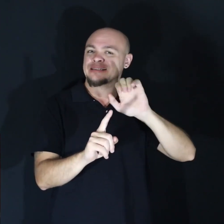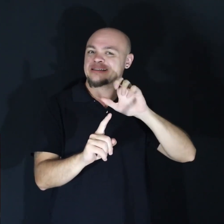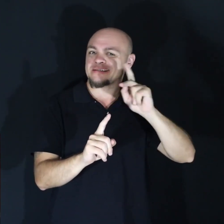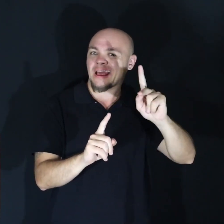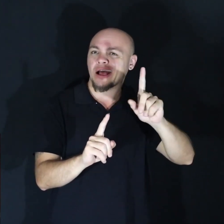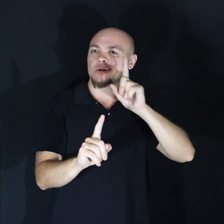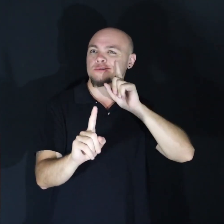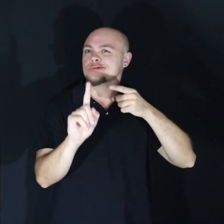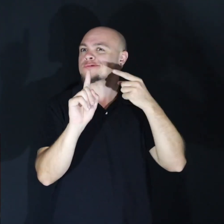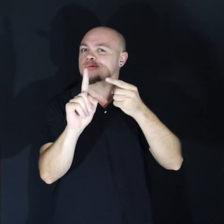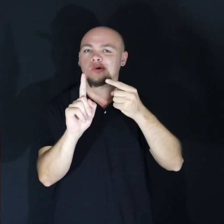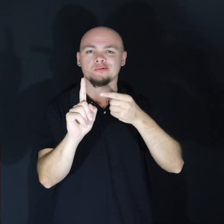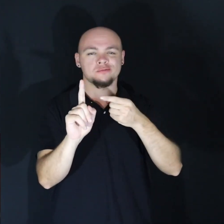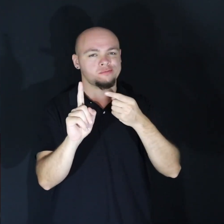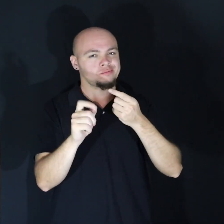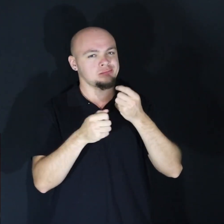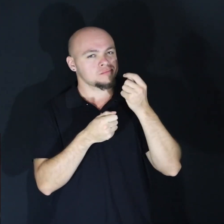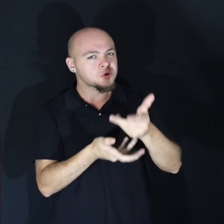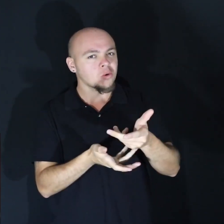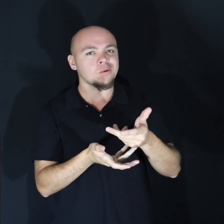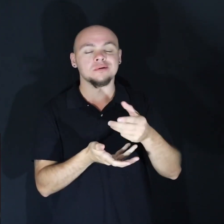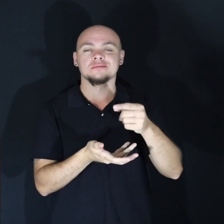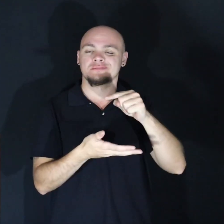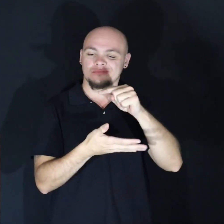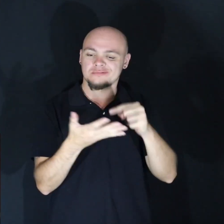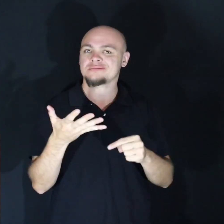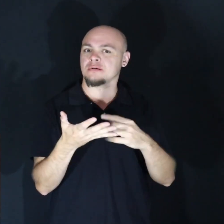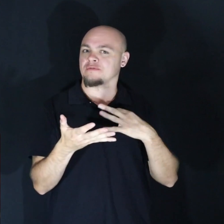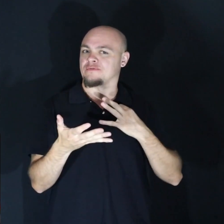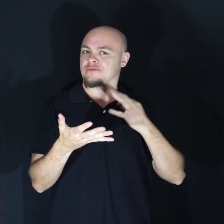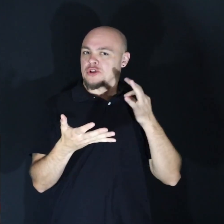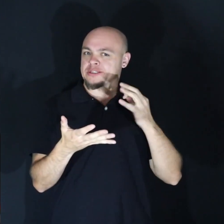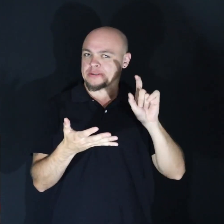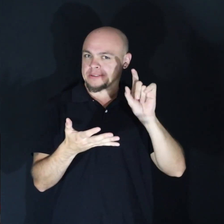purpose, and comes with the territory of volunteering.